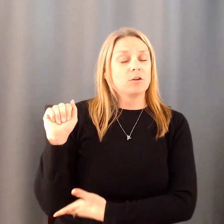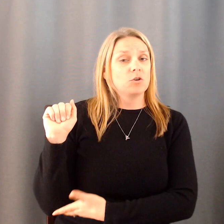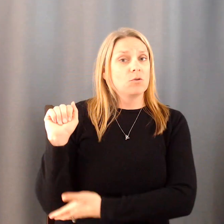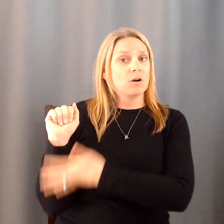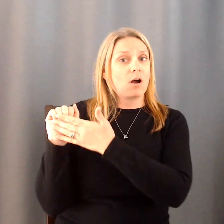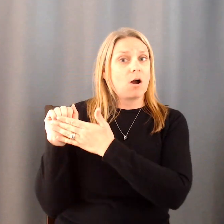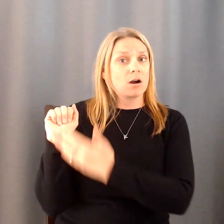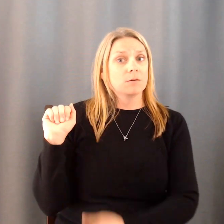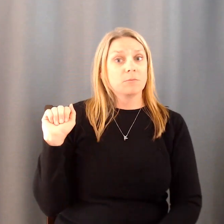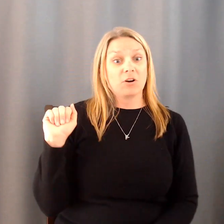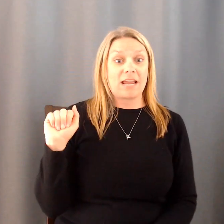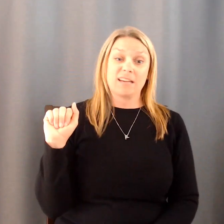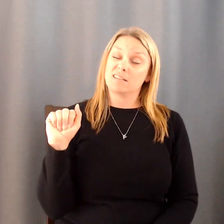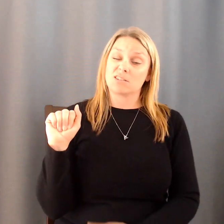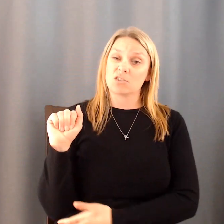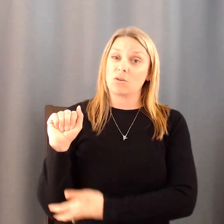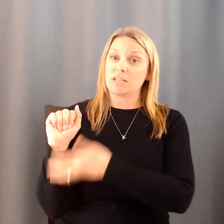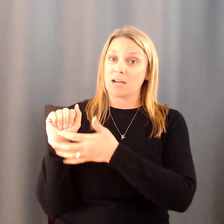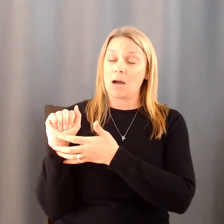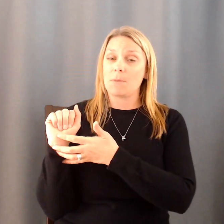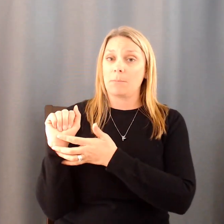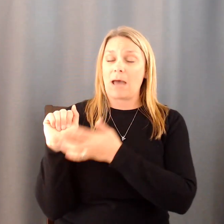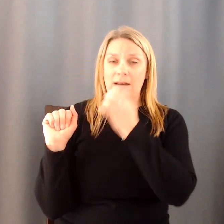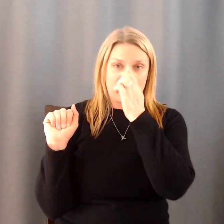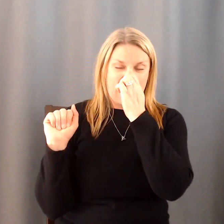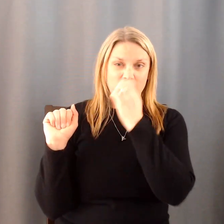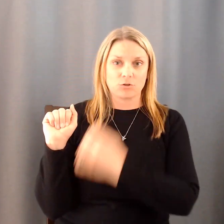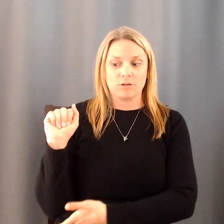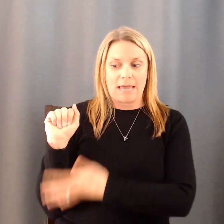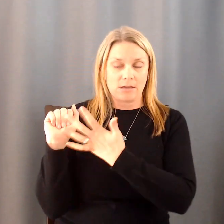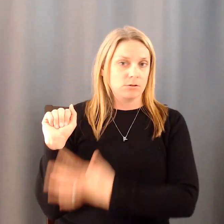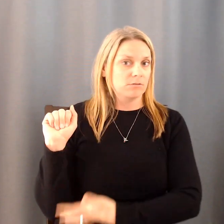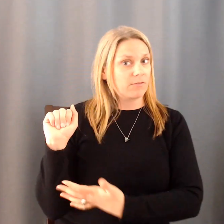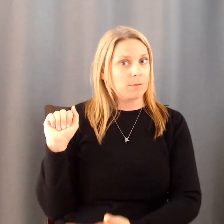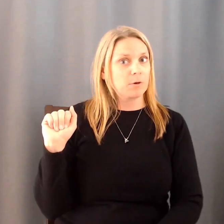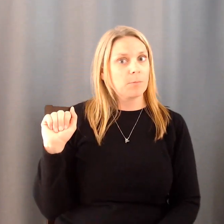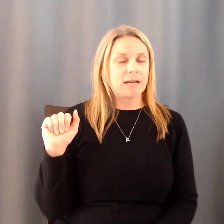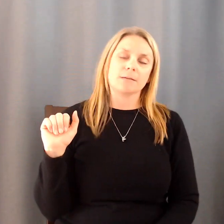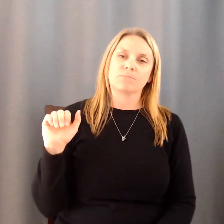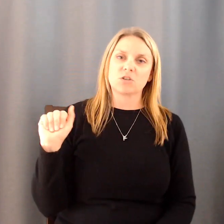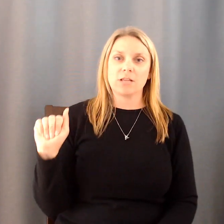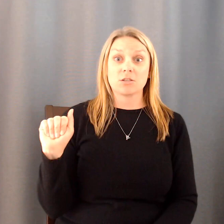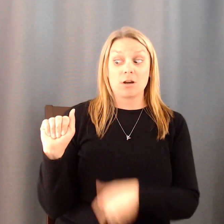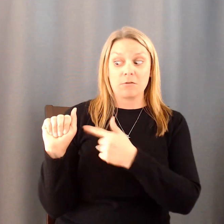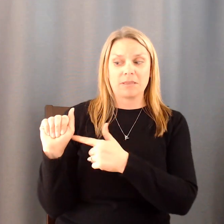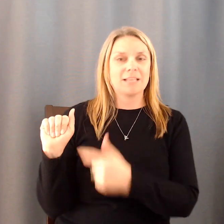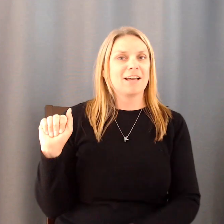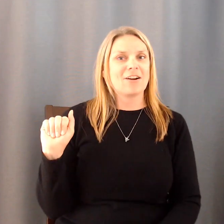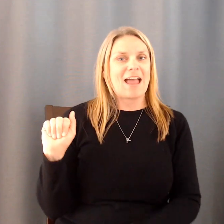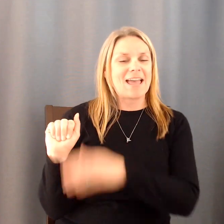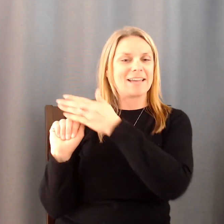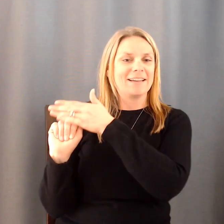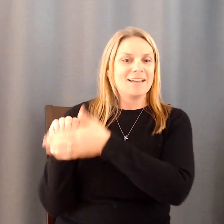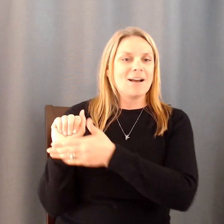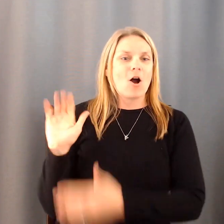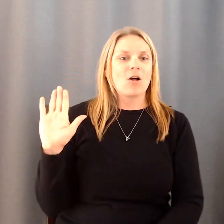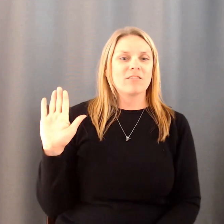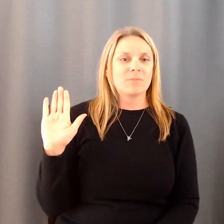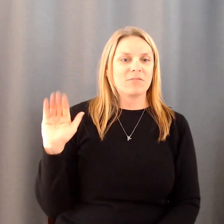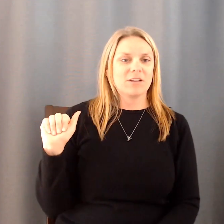your hand is just going to come up at a natural angle from your body. So let's start with the letter A. All of my fingers